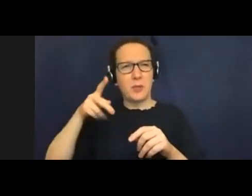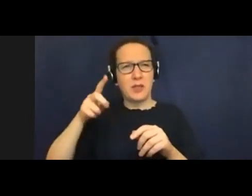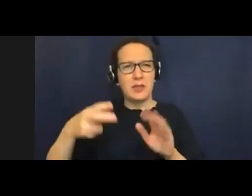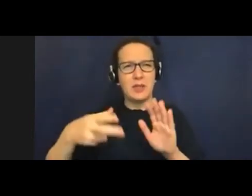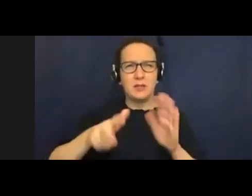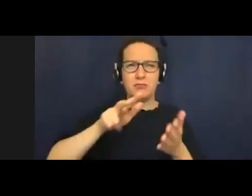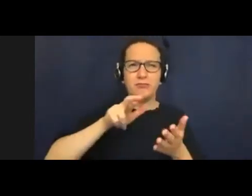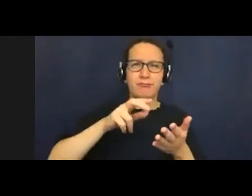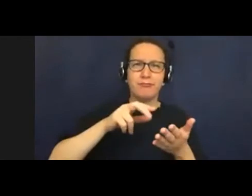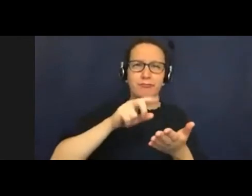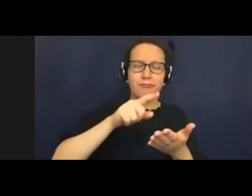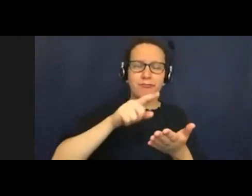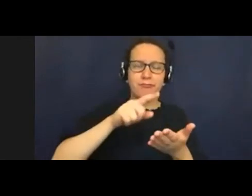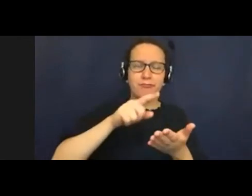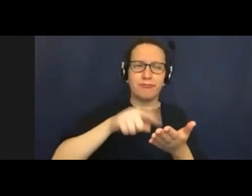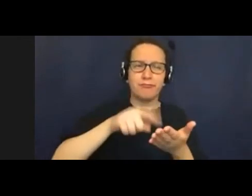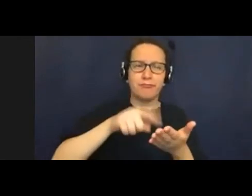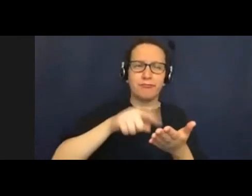International Institute of